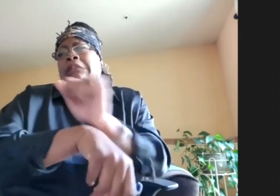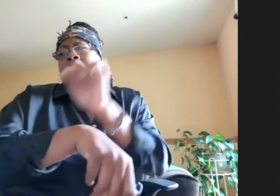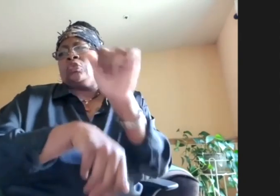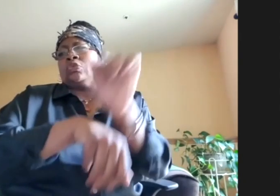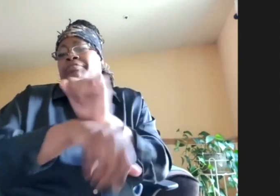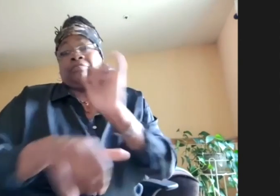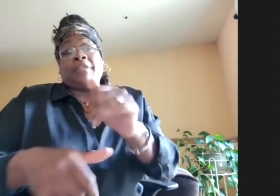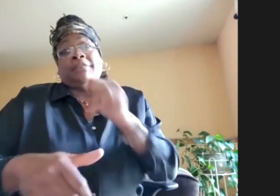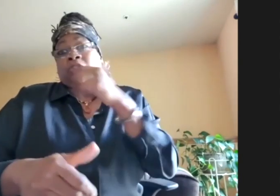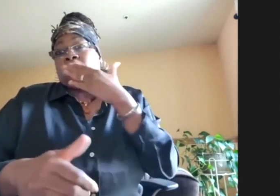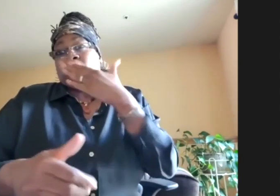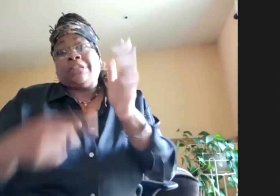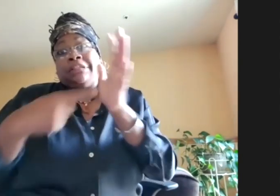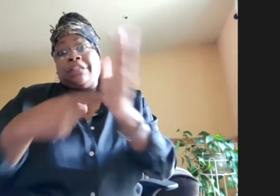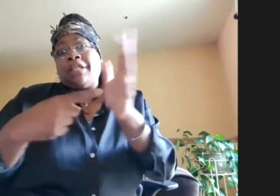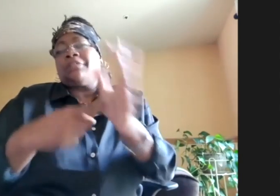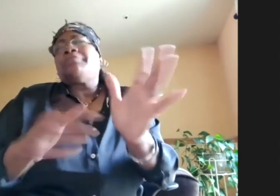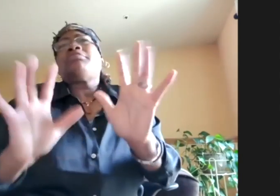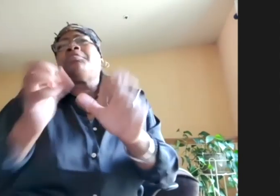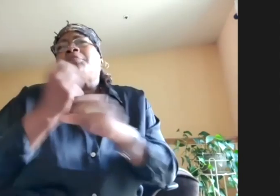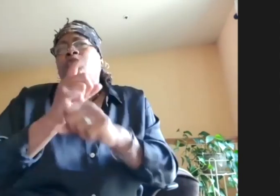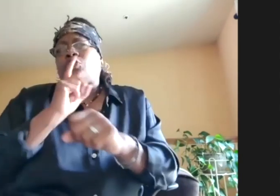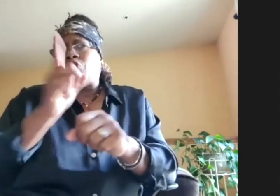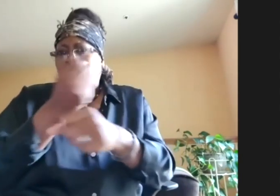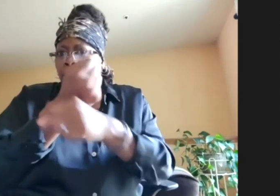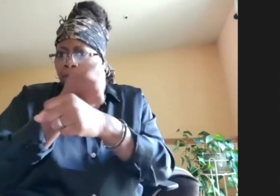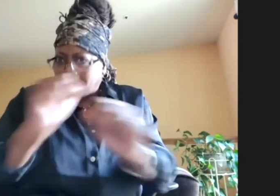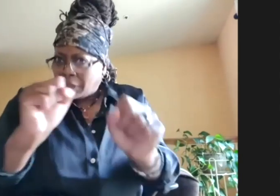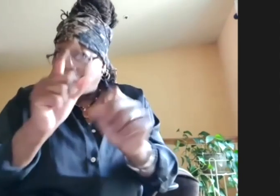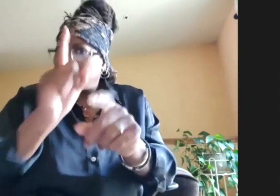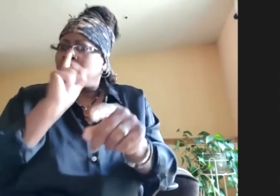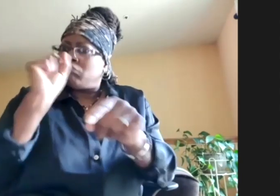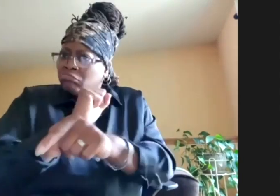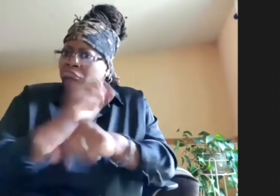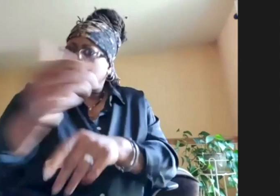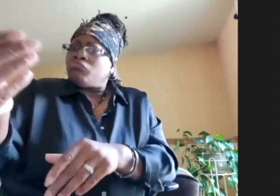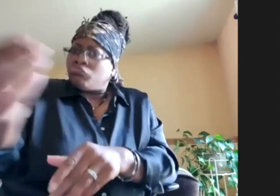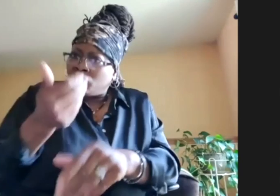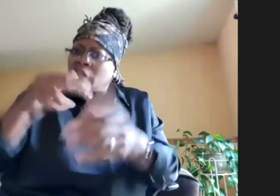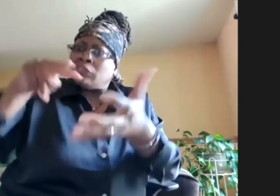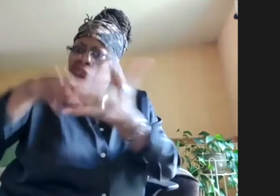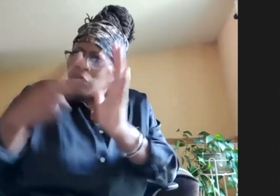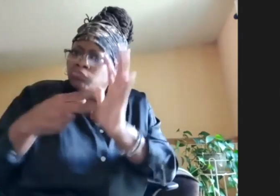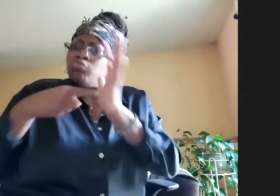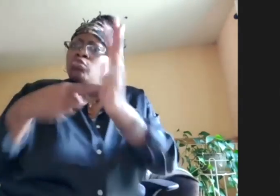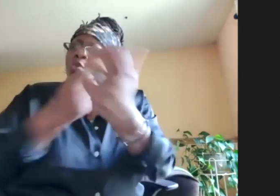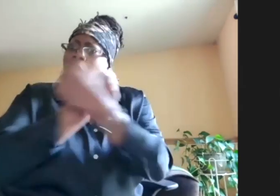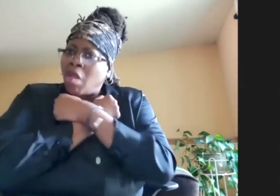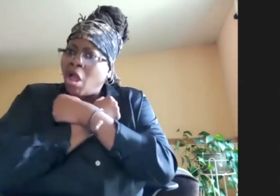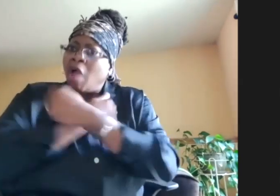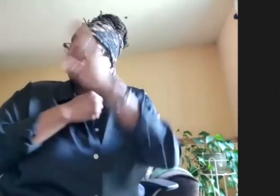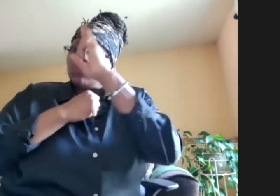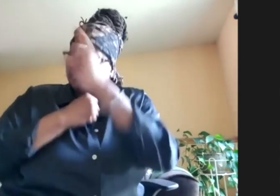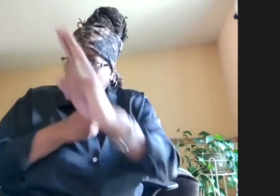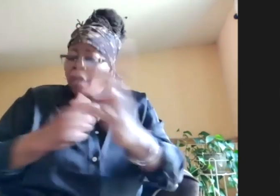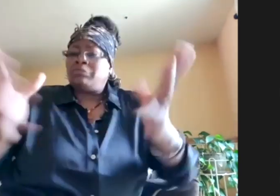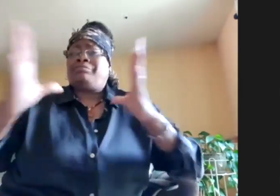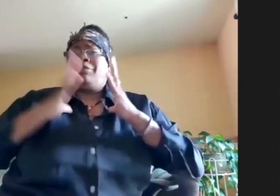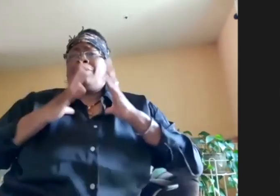think about tokenism because that's very dangerous. We have to make sure there's a safe environment and that we intentionally